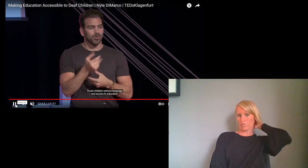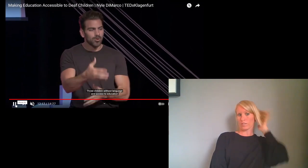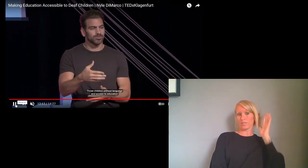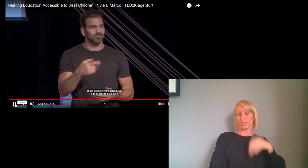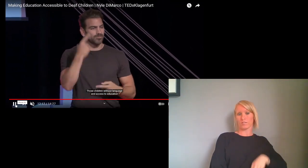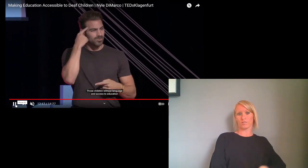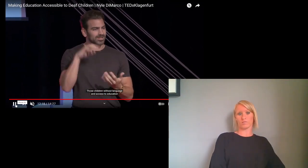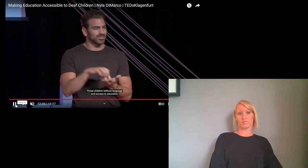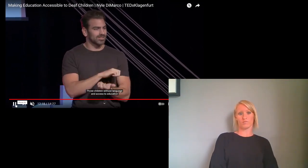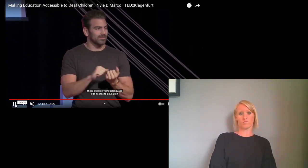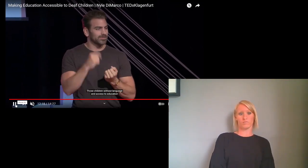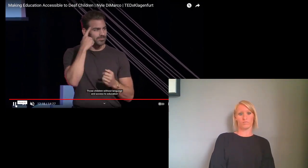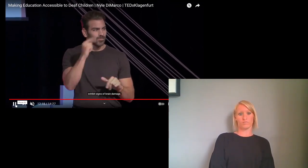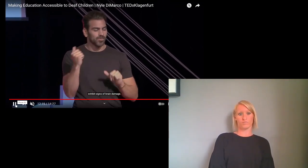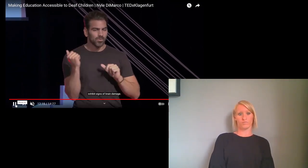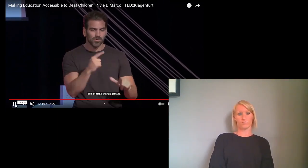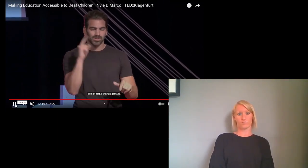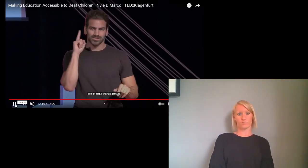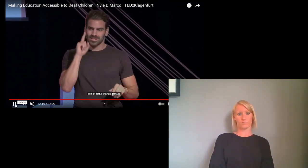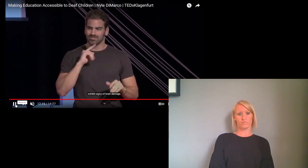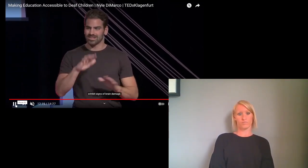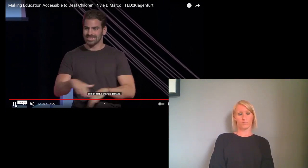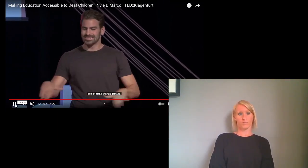the children